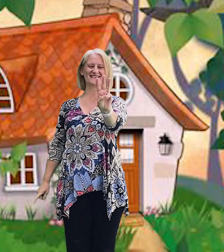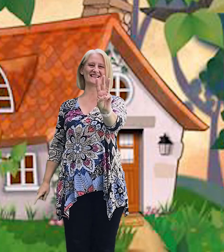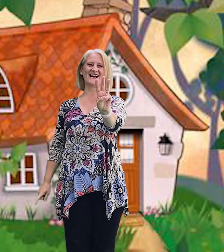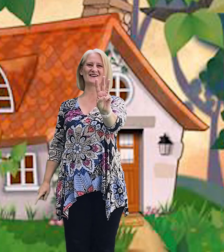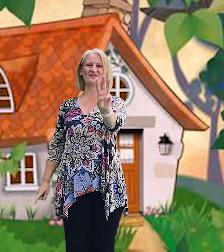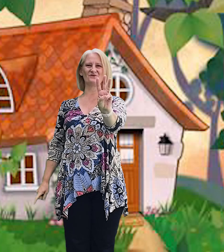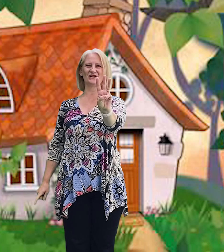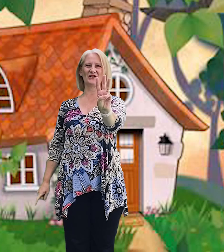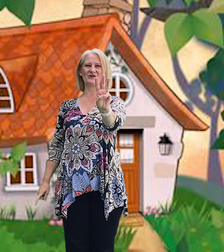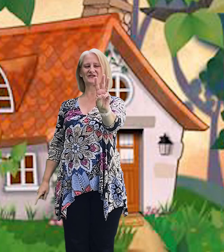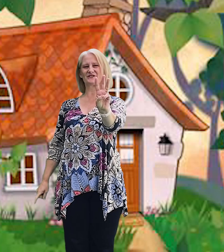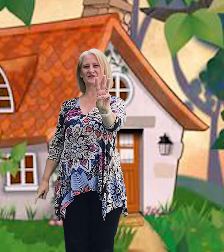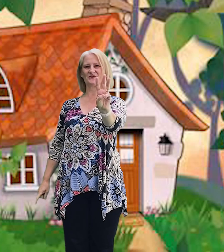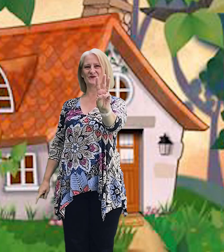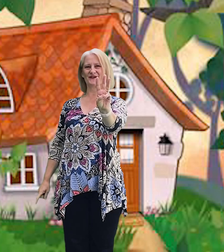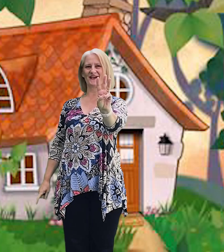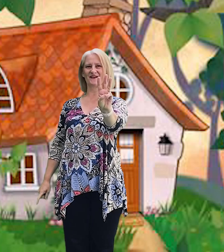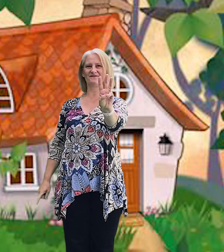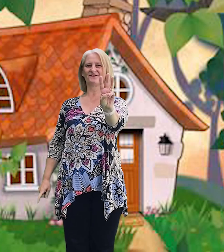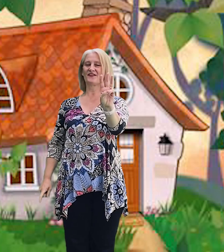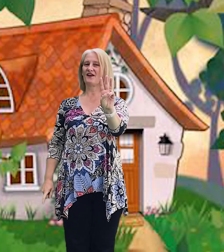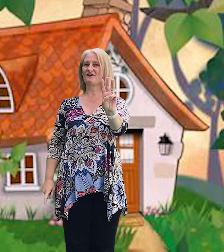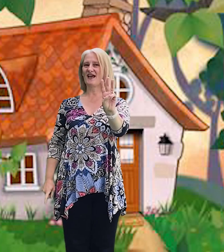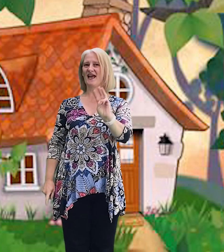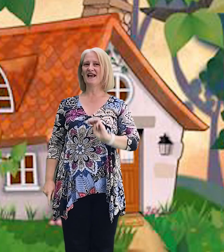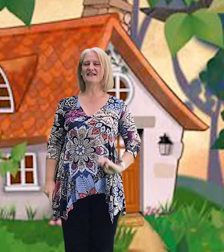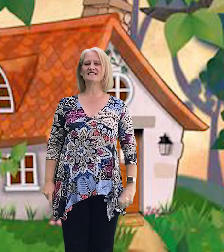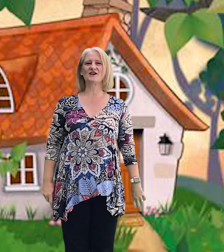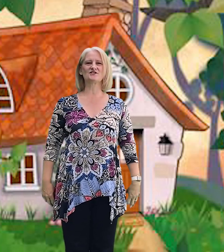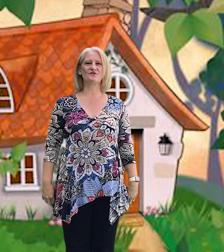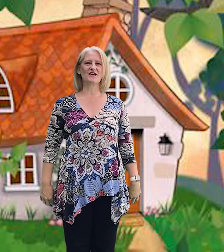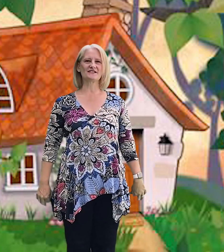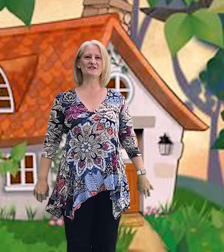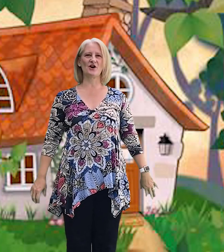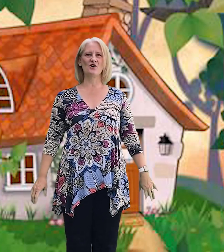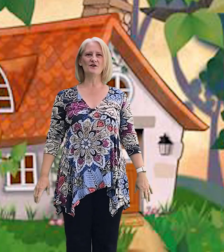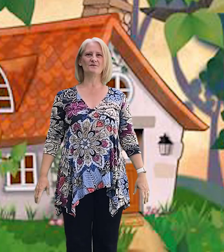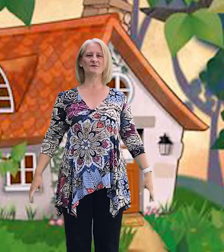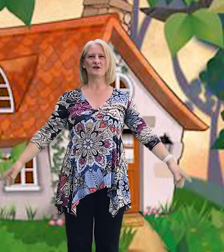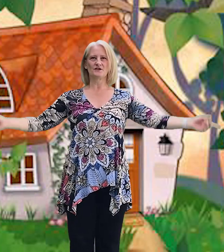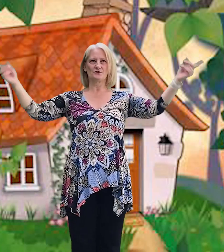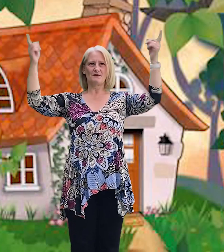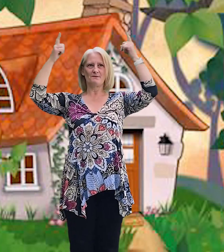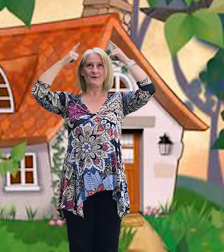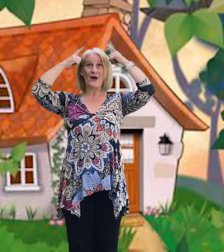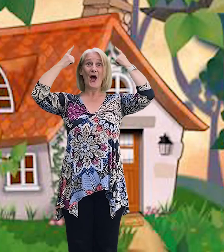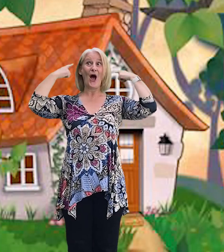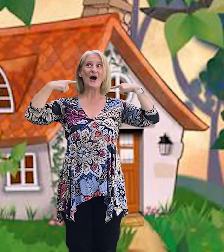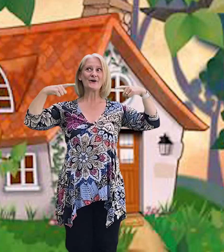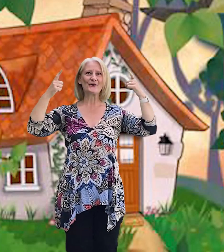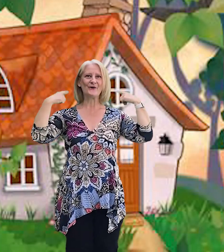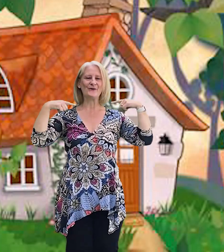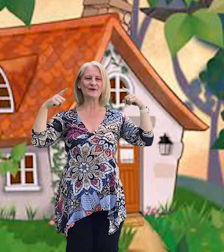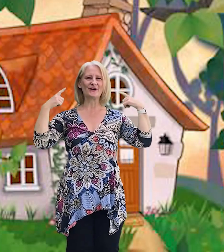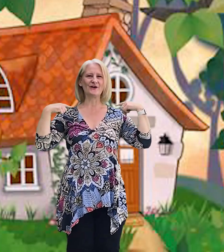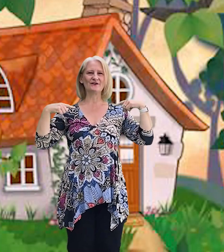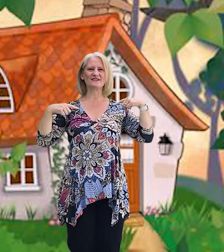in our Goldilocks story. Okay, let's start off with our song. Remember Goldilocks